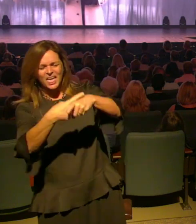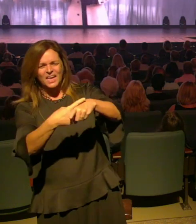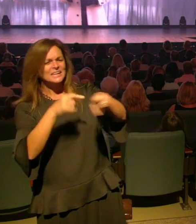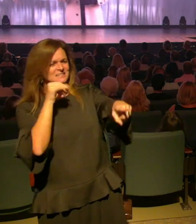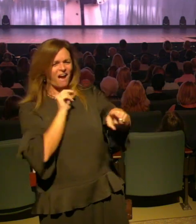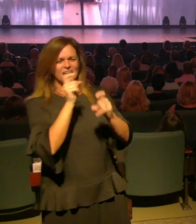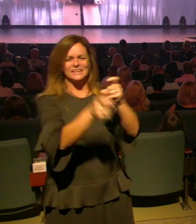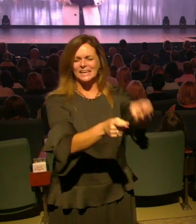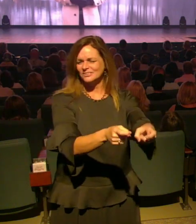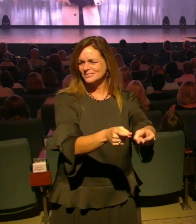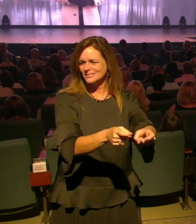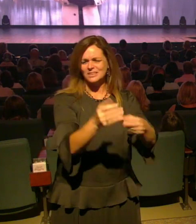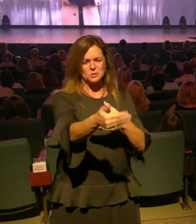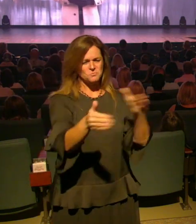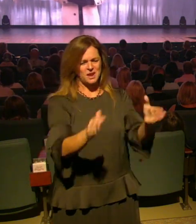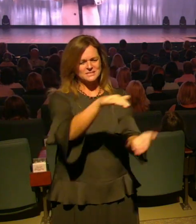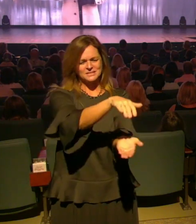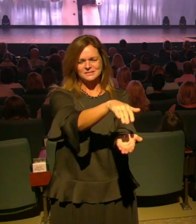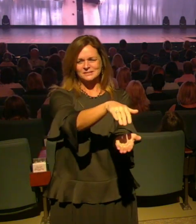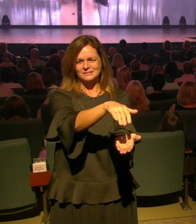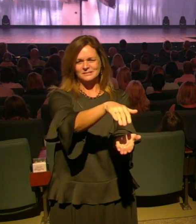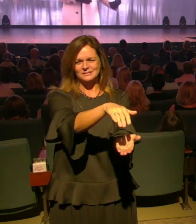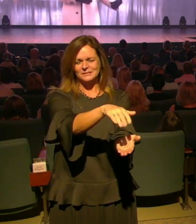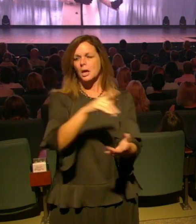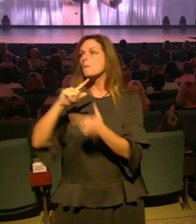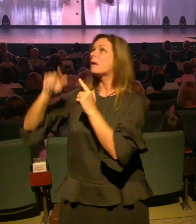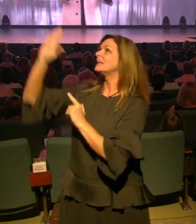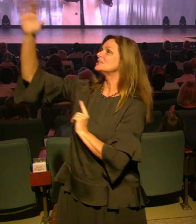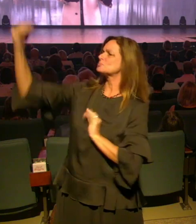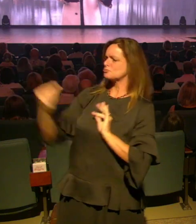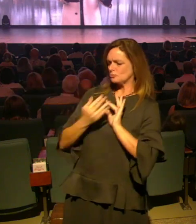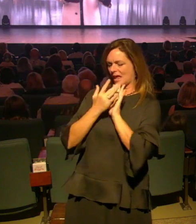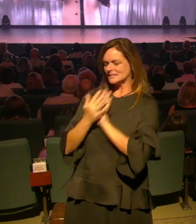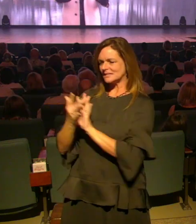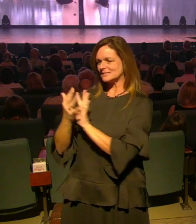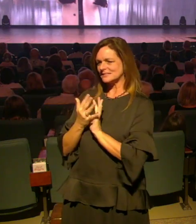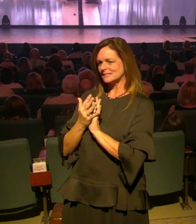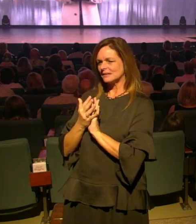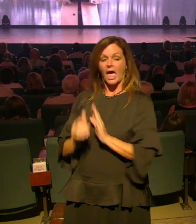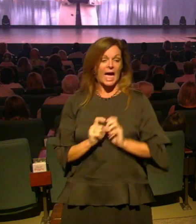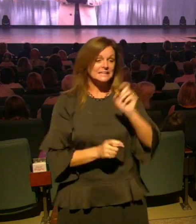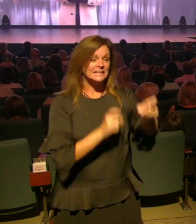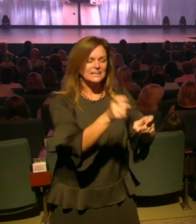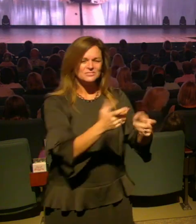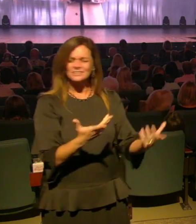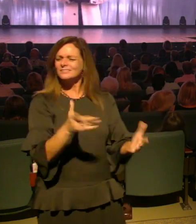not about the presents, but it's about the presence of God with us, Jesus. And that gift giving is just